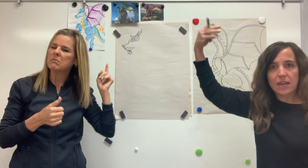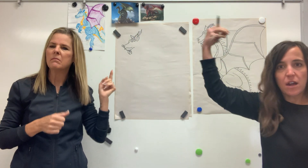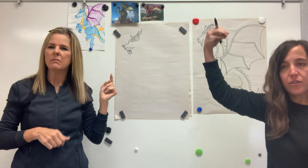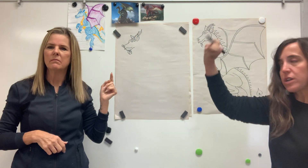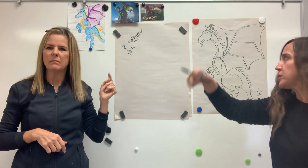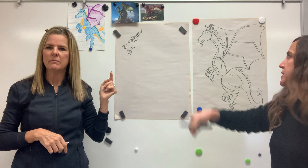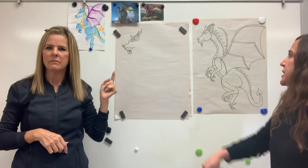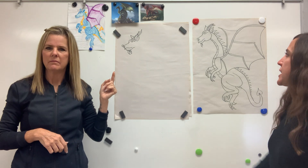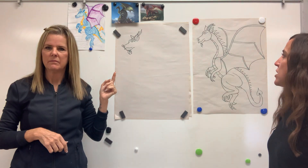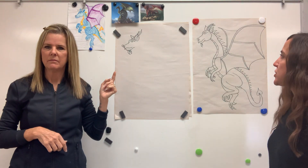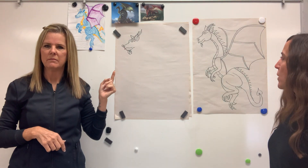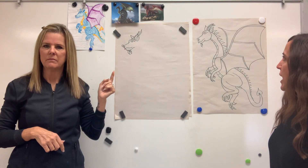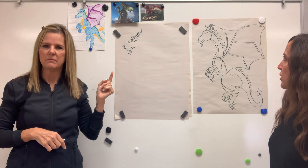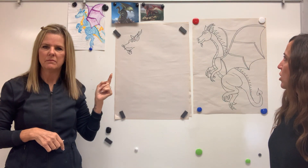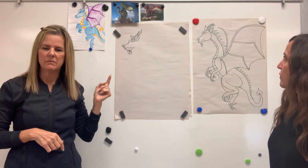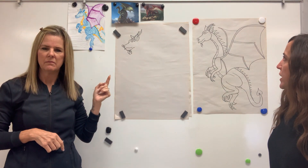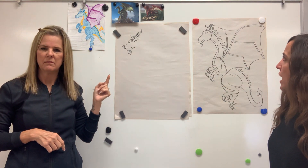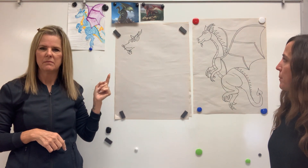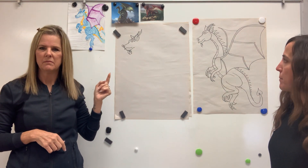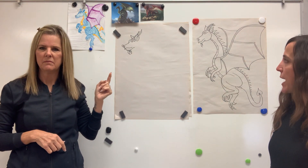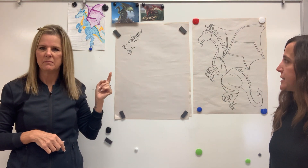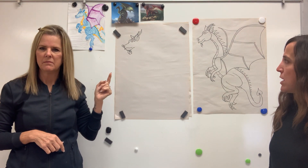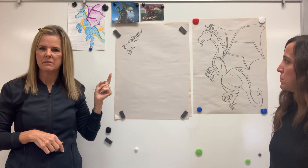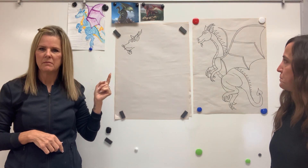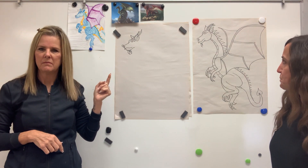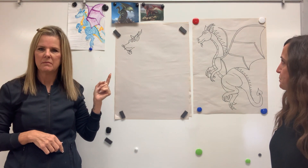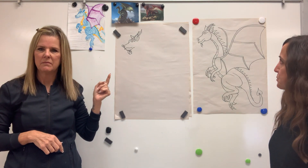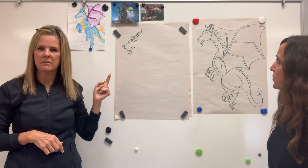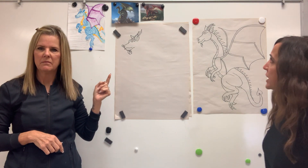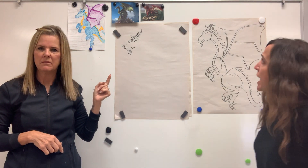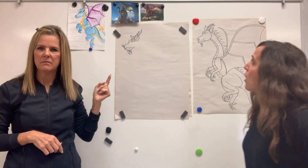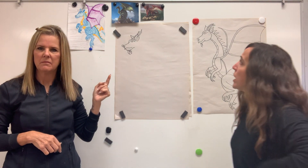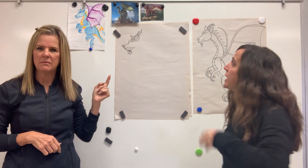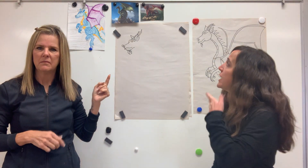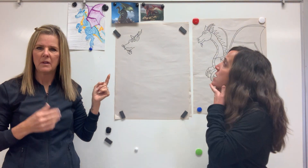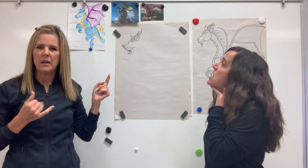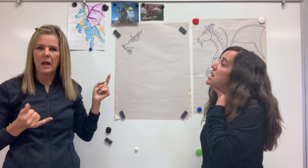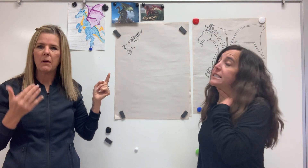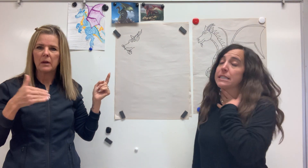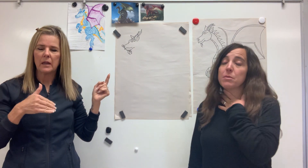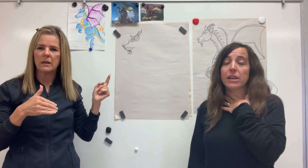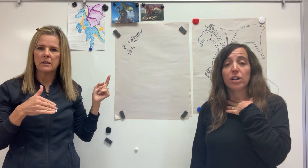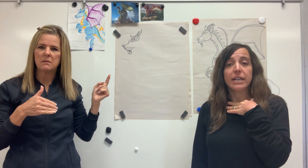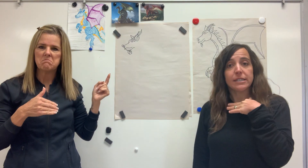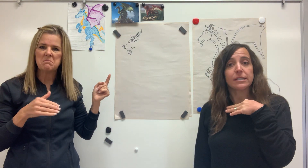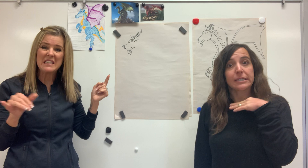kind of see that other ear sticking out. So add a curve line up and back down. Now, again,